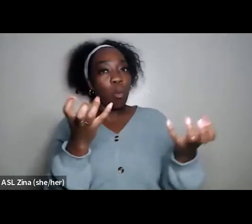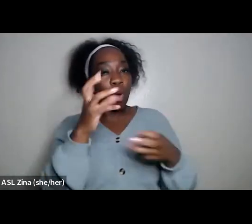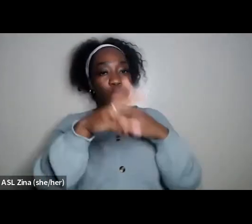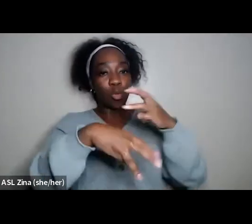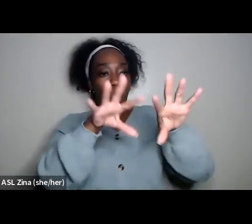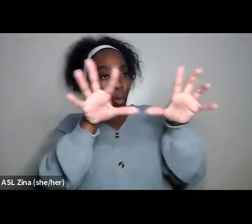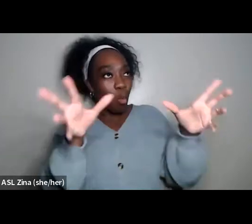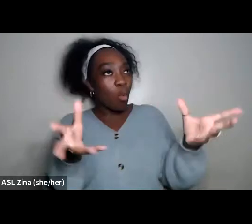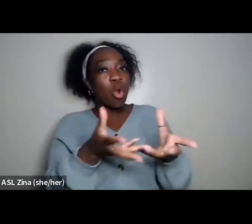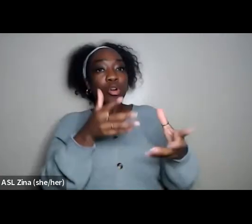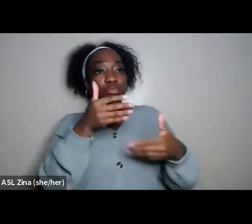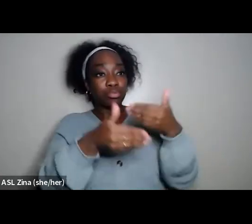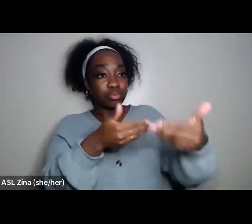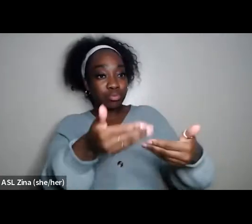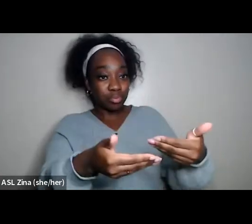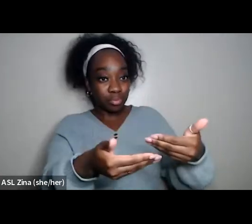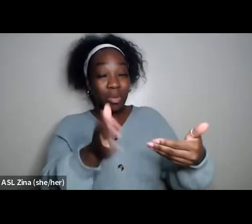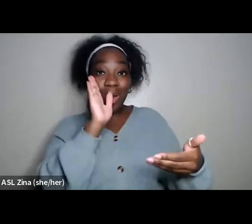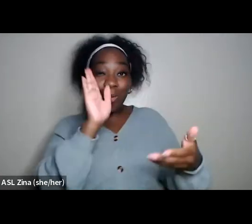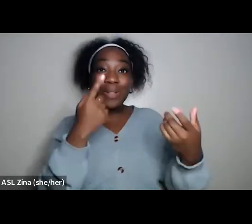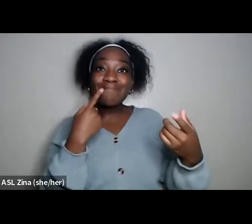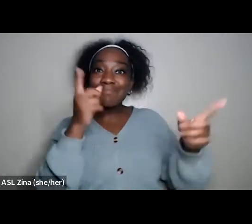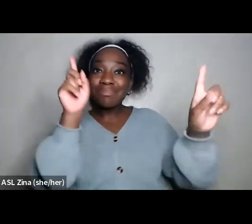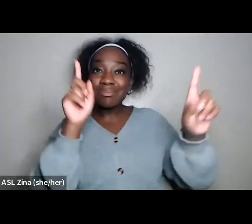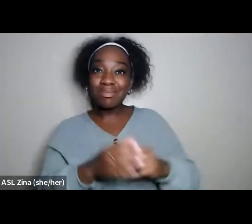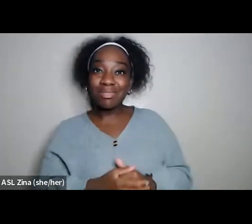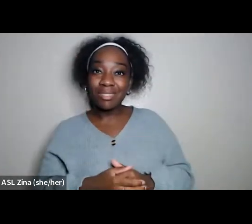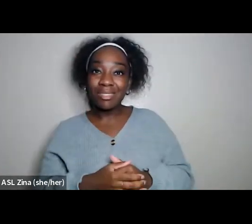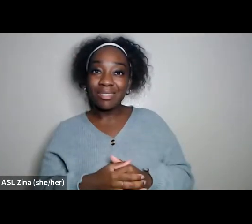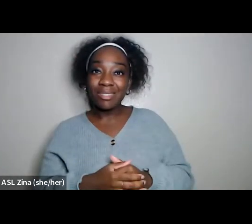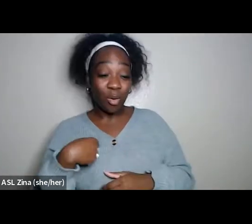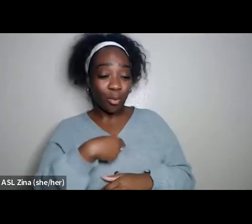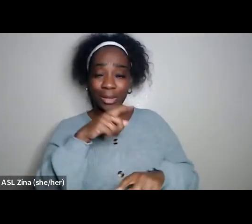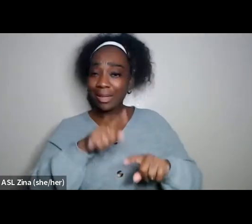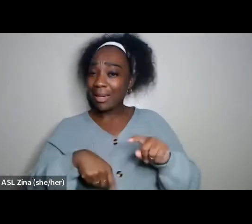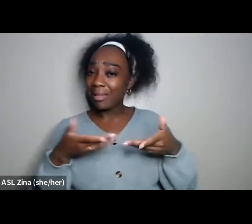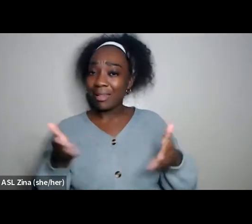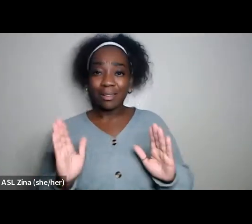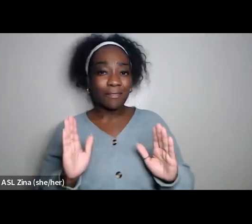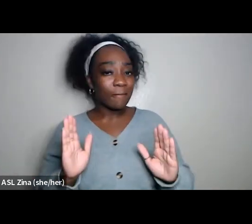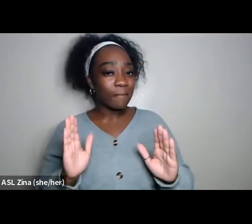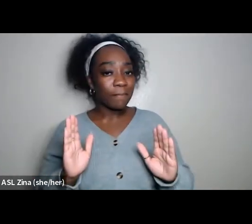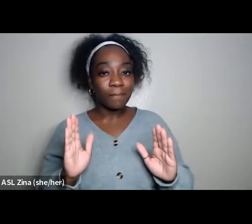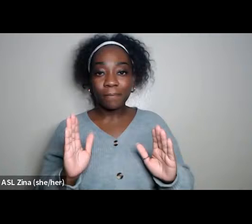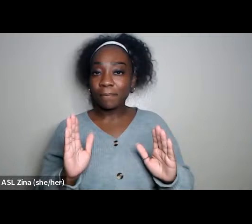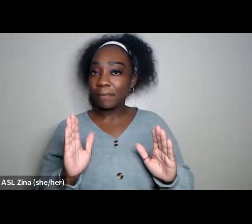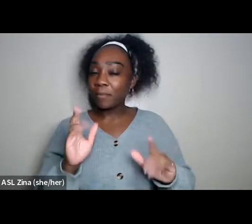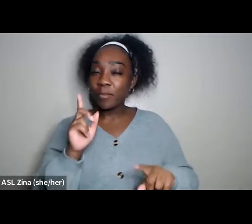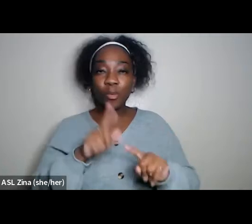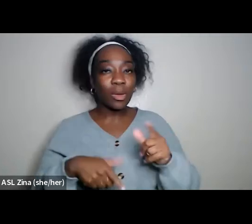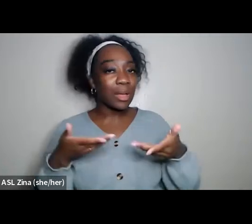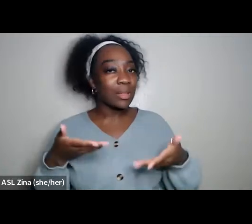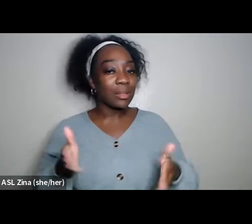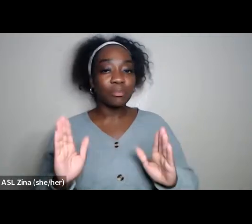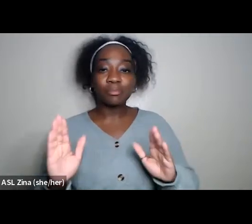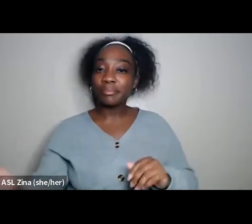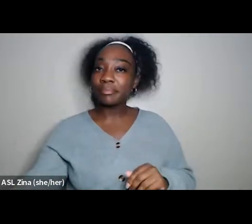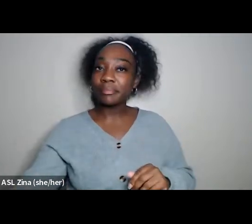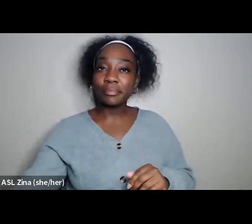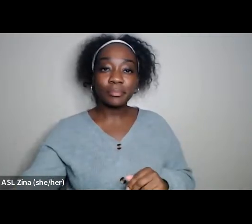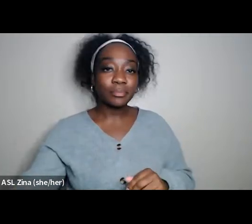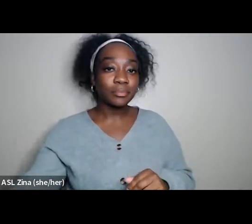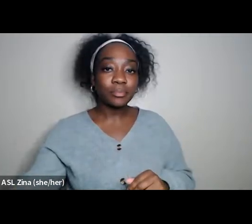come to pass. And we can't let that happen. We can't let that happen.